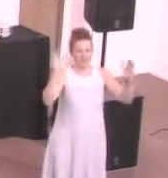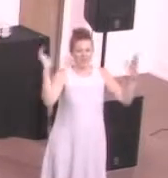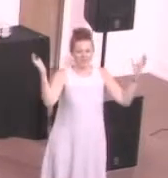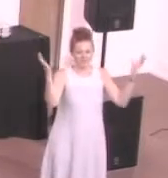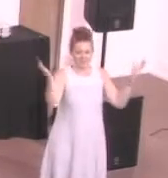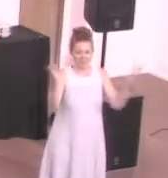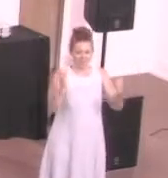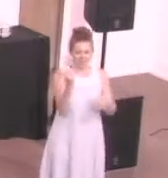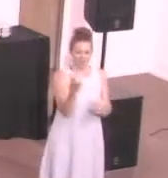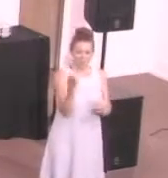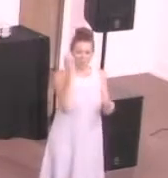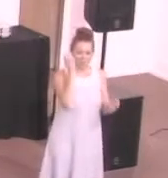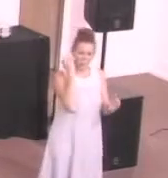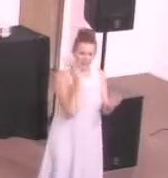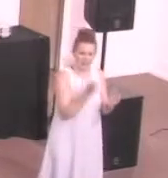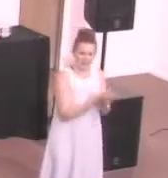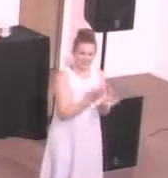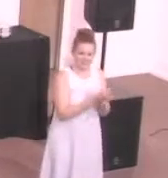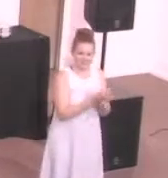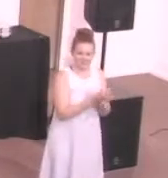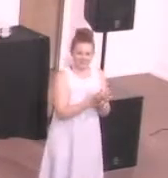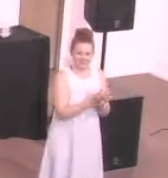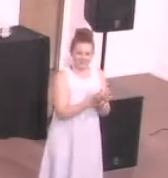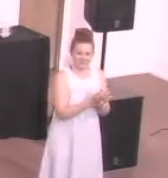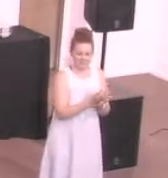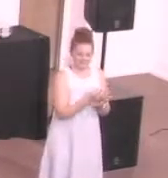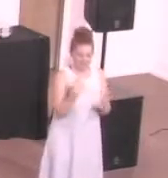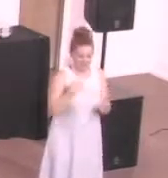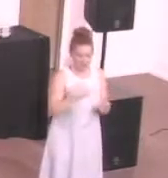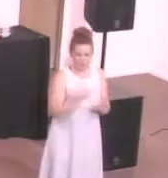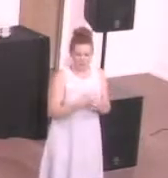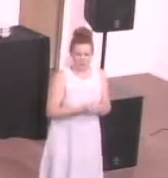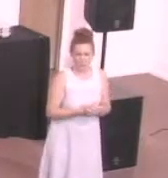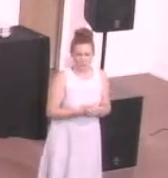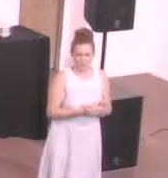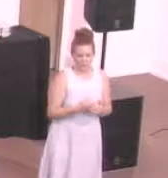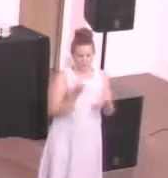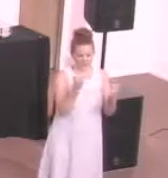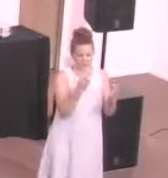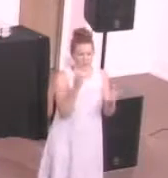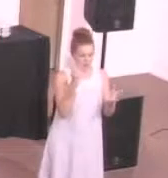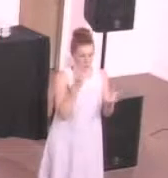cloud of witnesses, that just means a lot of them.